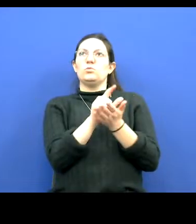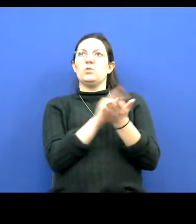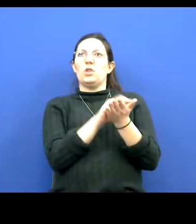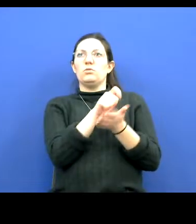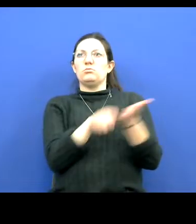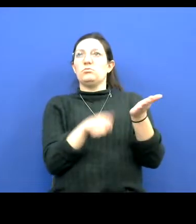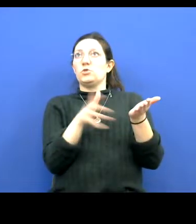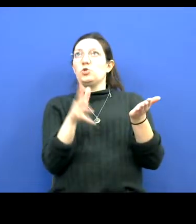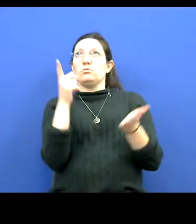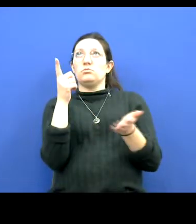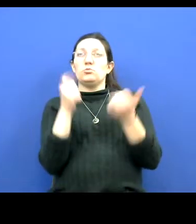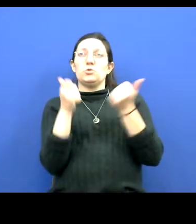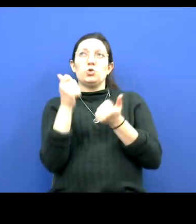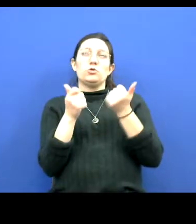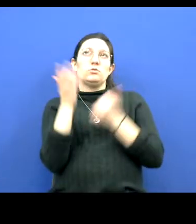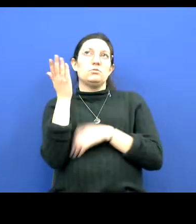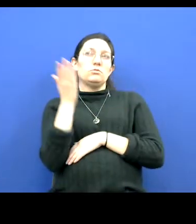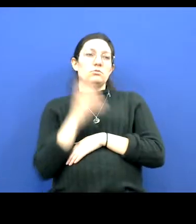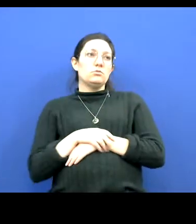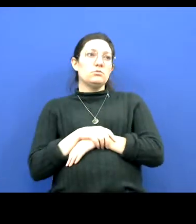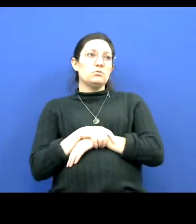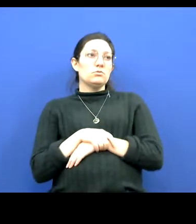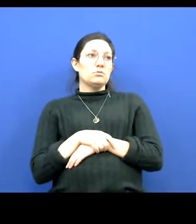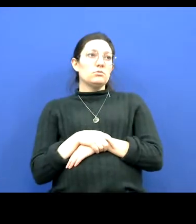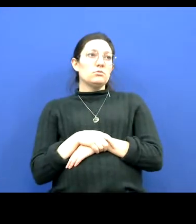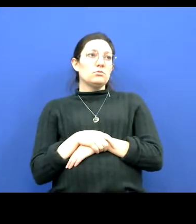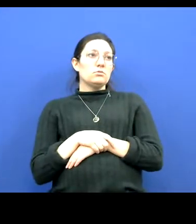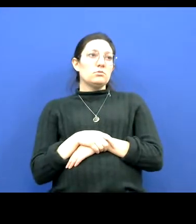the West Henrietta district?